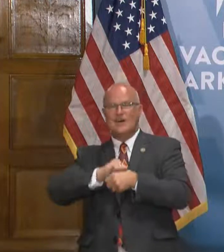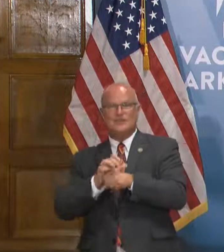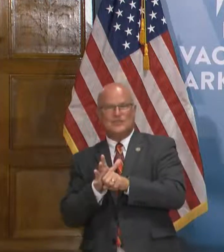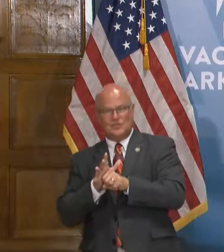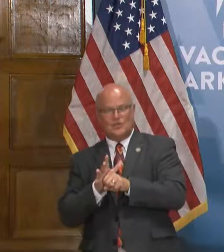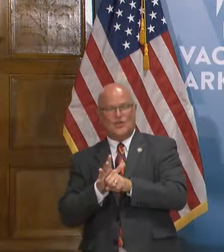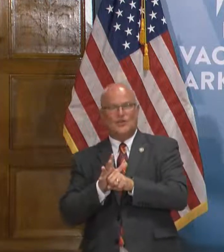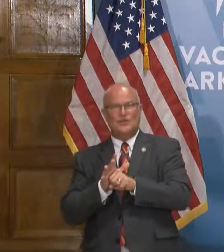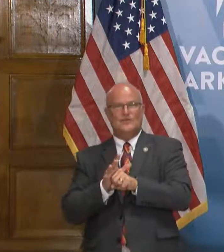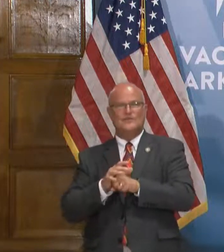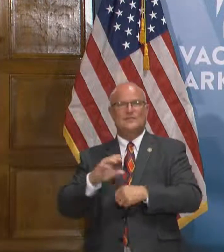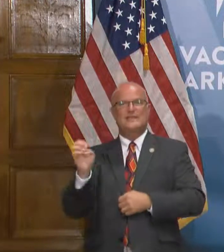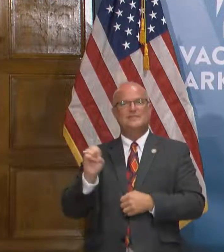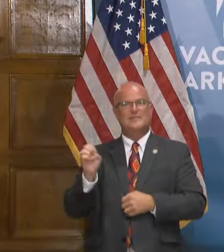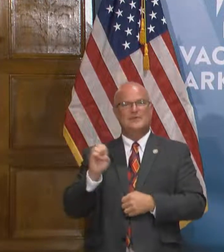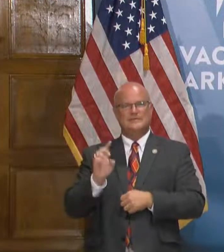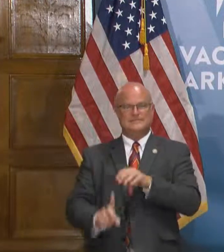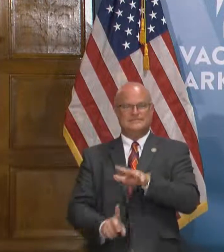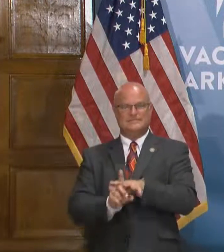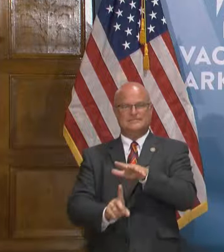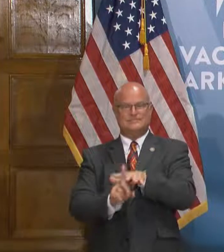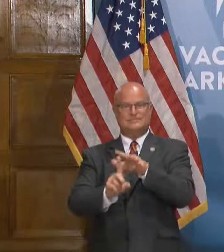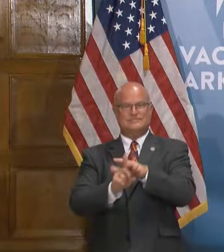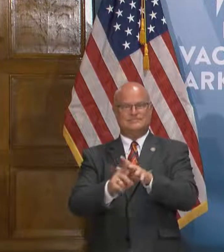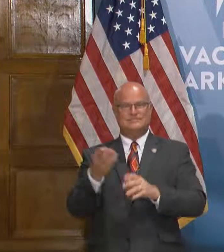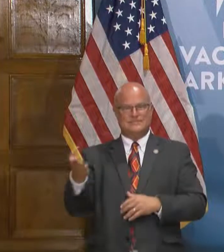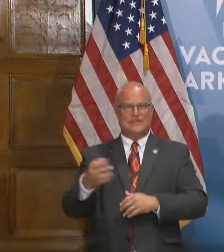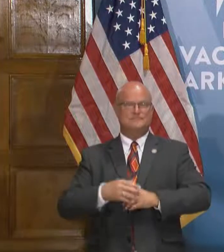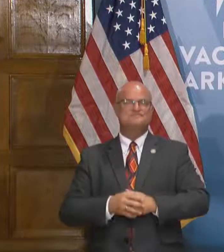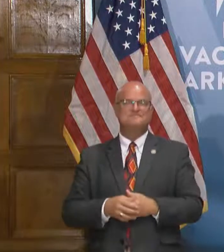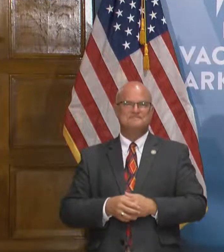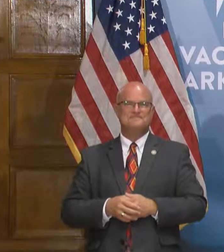non-COVID emergencies and health needs that are out there.